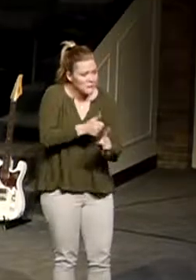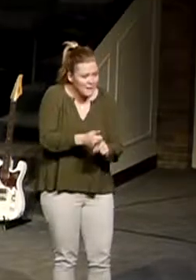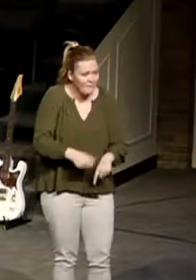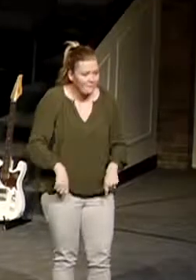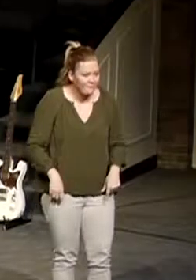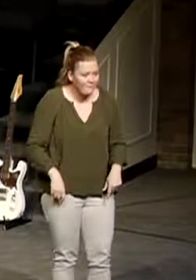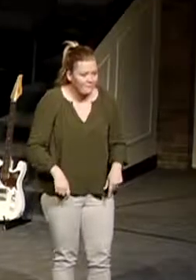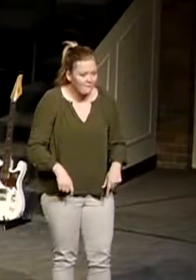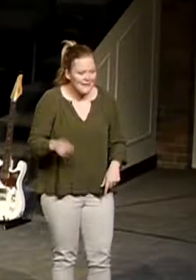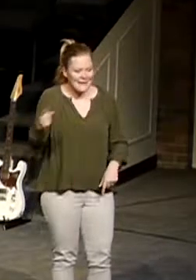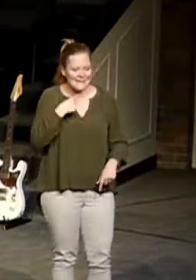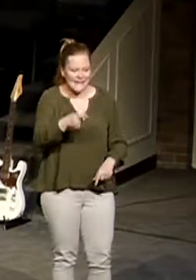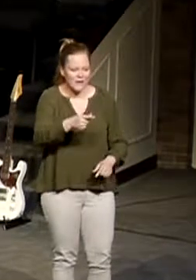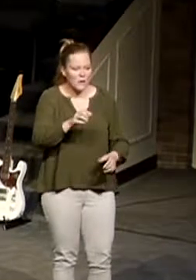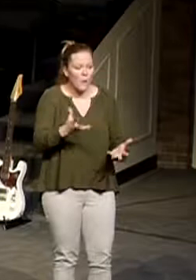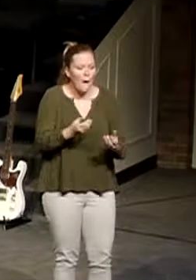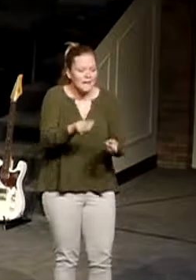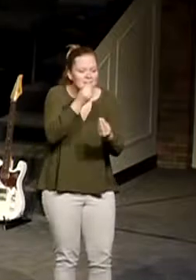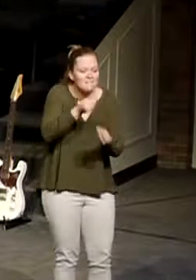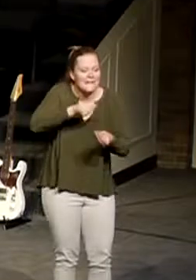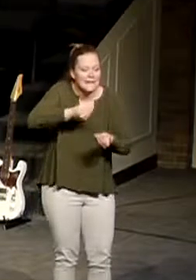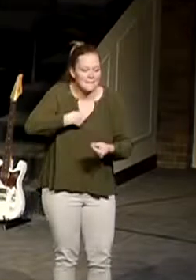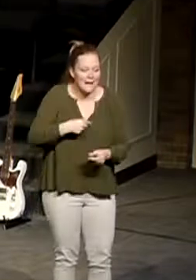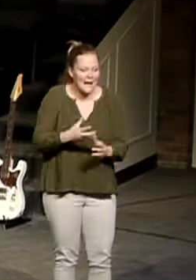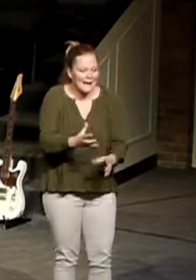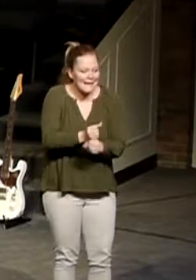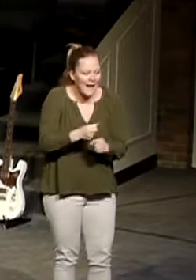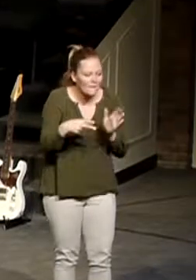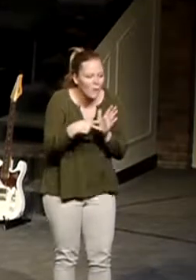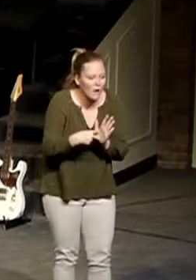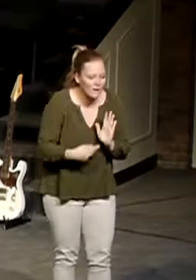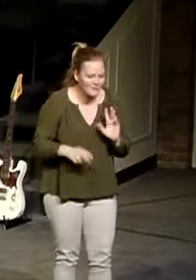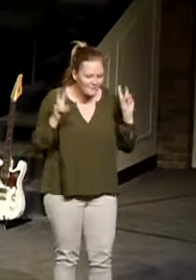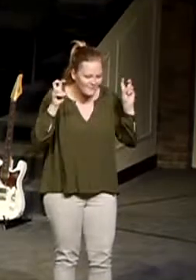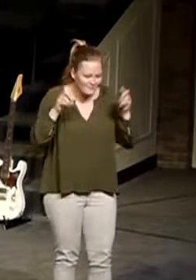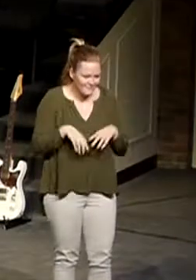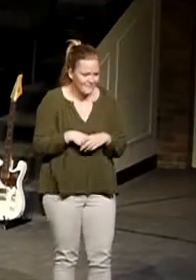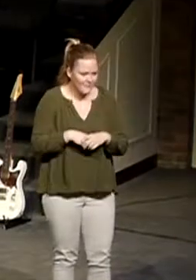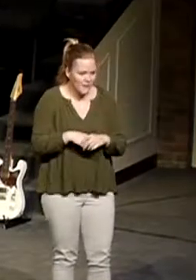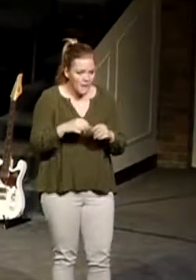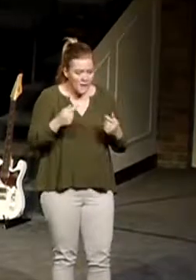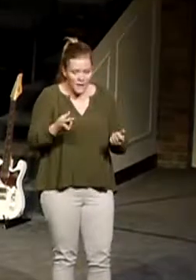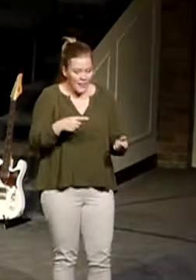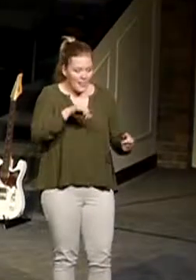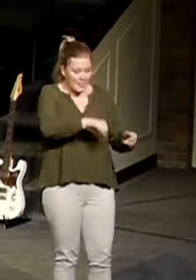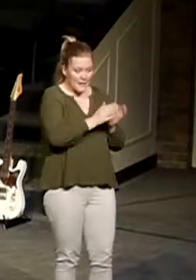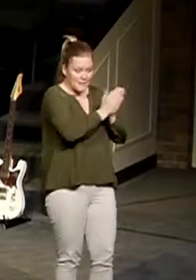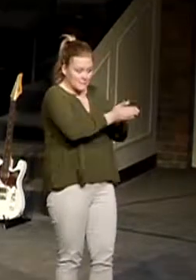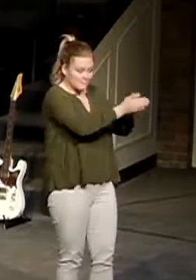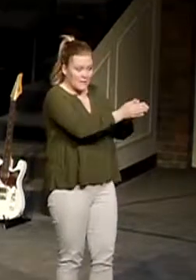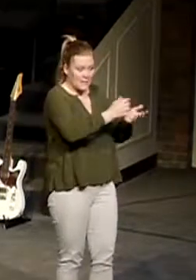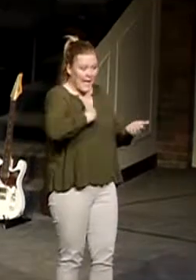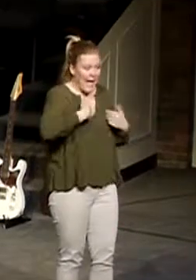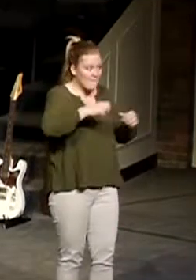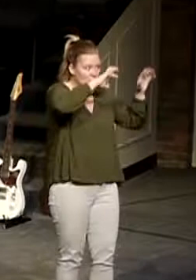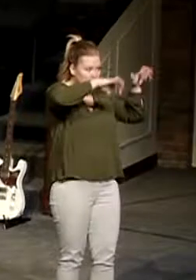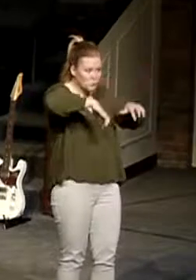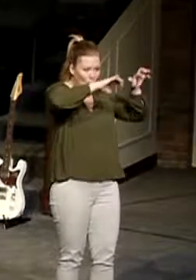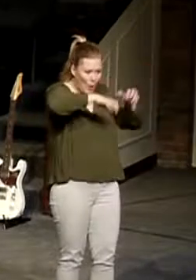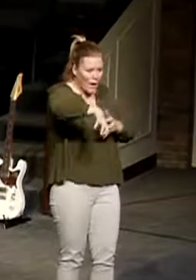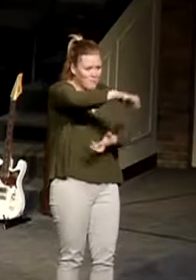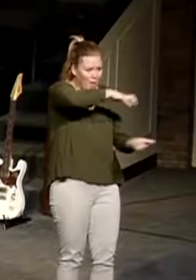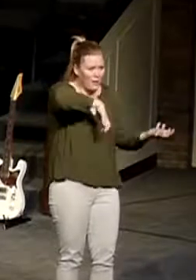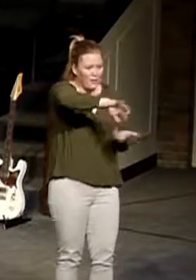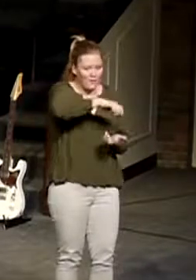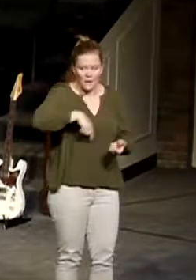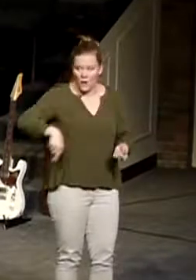God is alive. I'm not going to sleep. There's a storm. It's everywhere. It's all around. Are we going to let the world pray